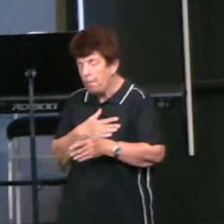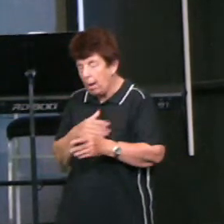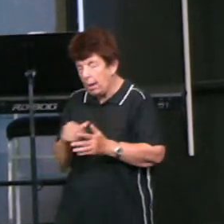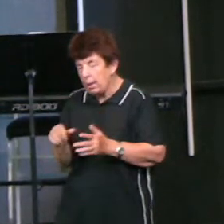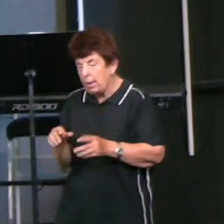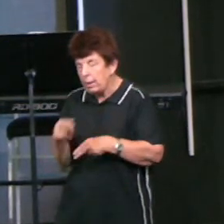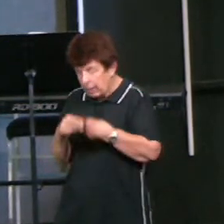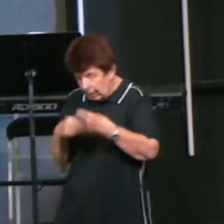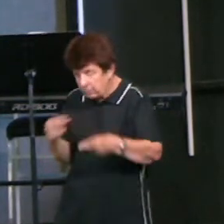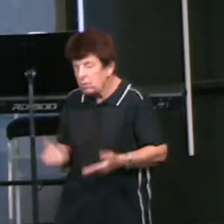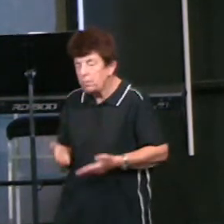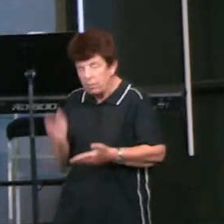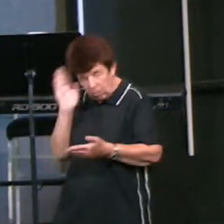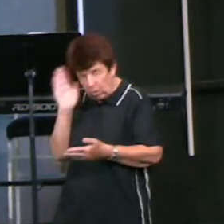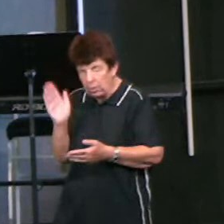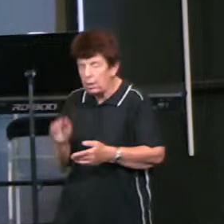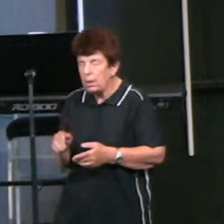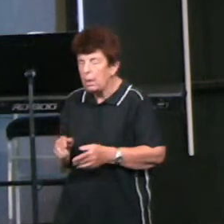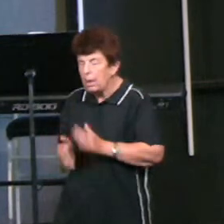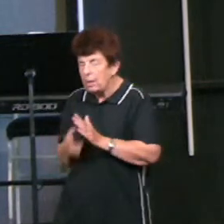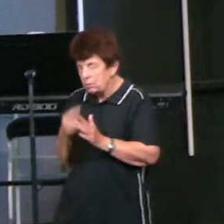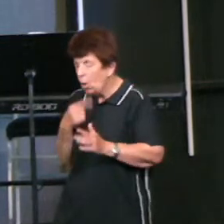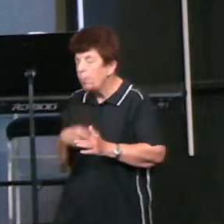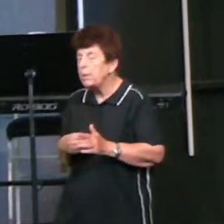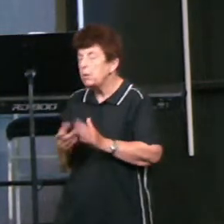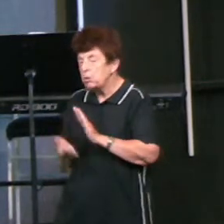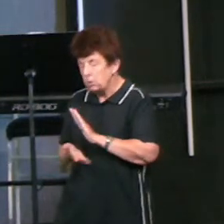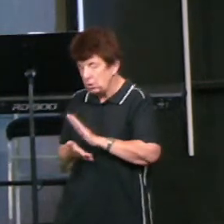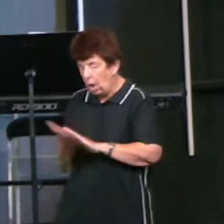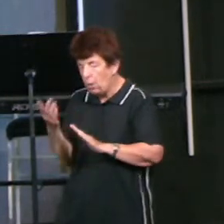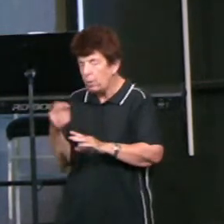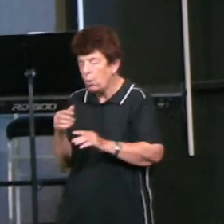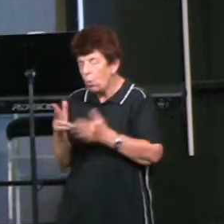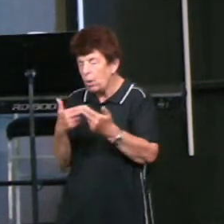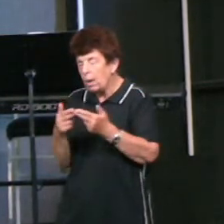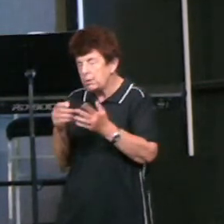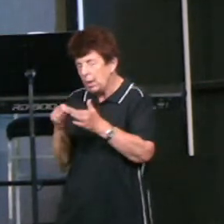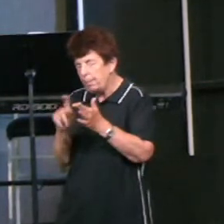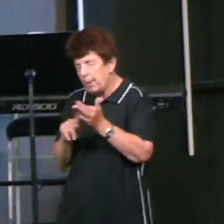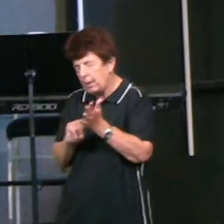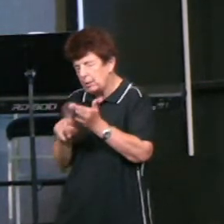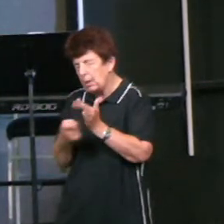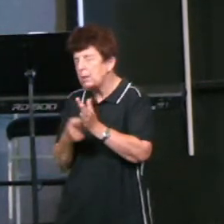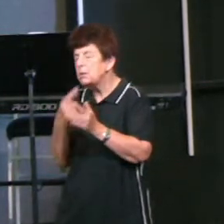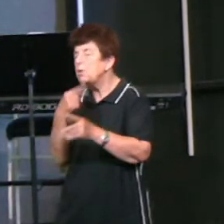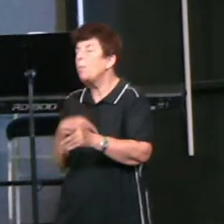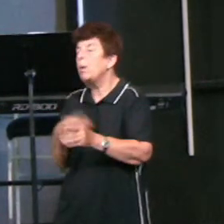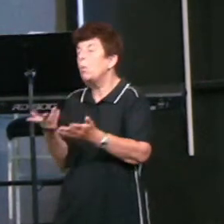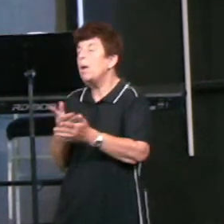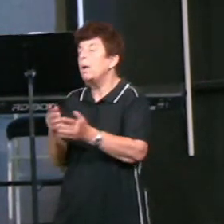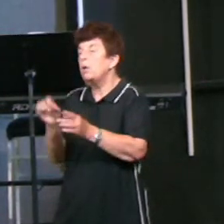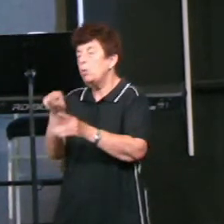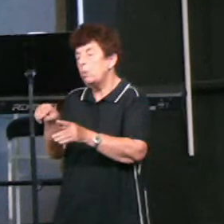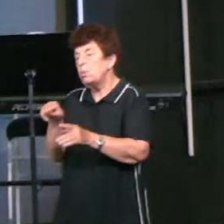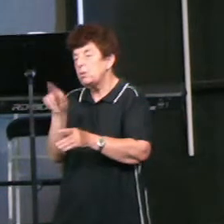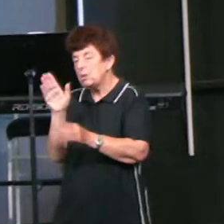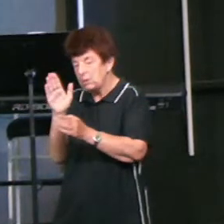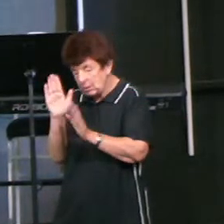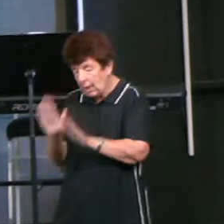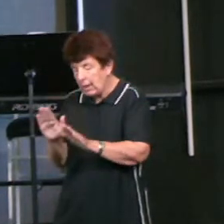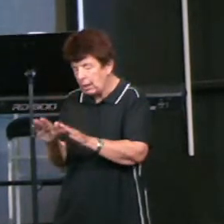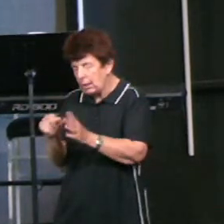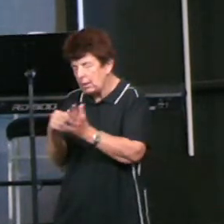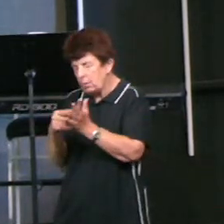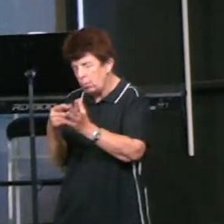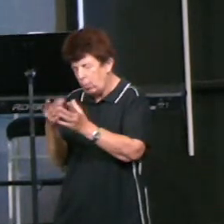before God. Send therefore to Joppa and ask for Simon, who is called Peter. He is lodging in the house of Simon, a tanner, by the